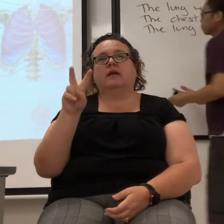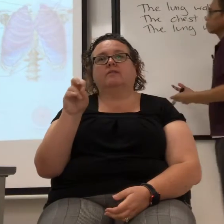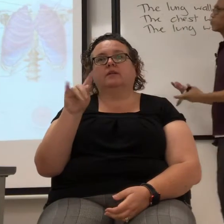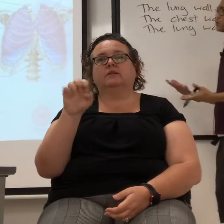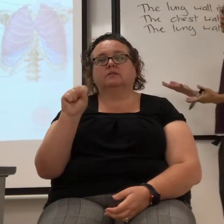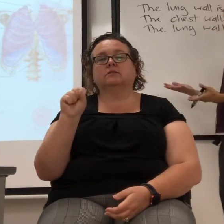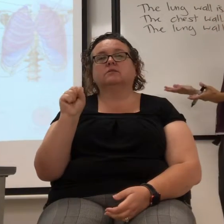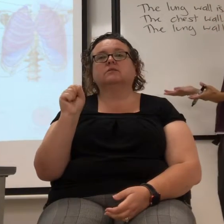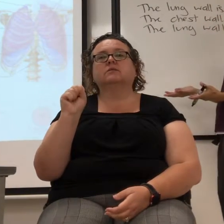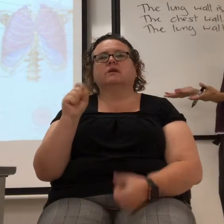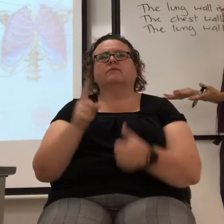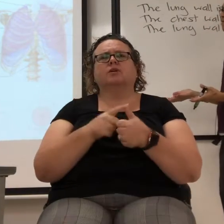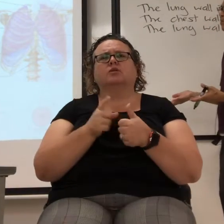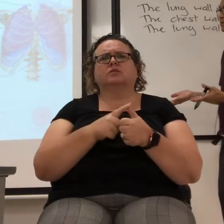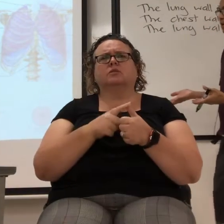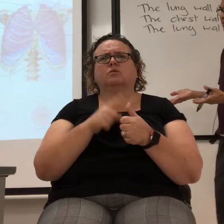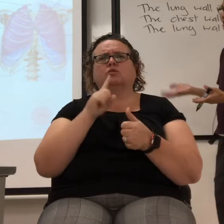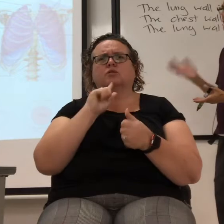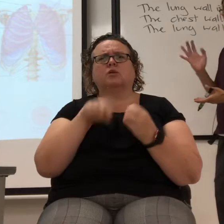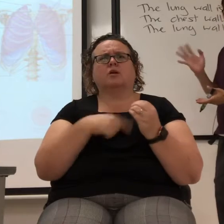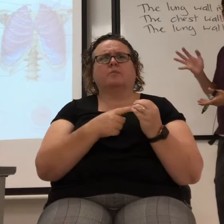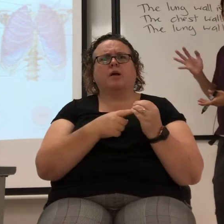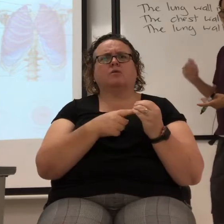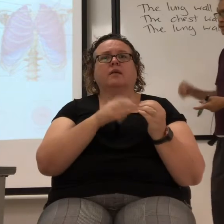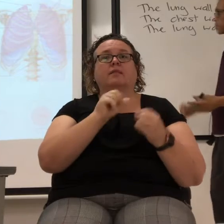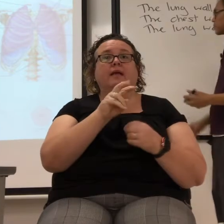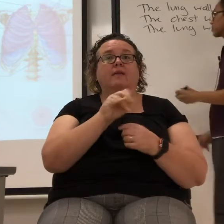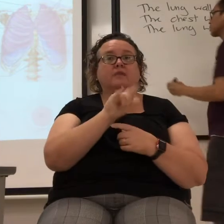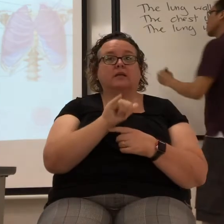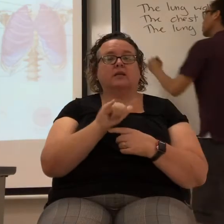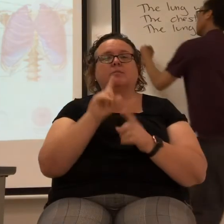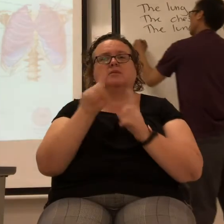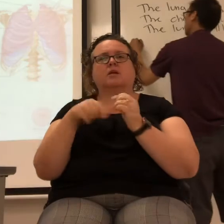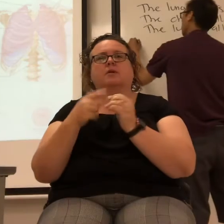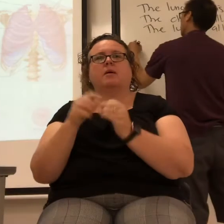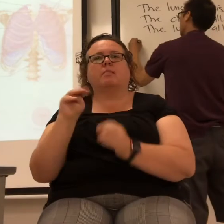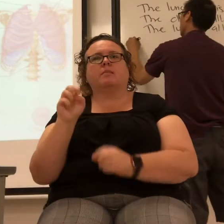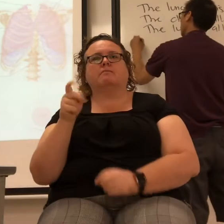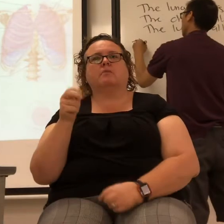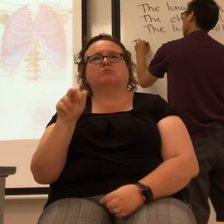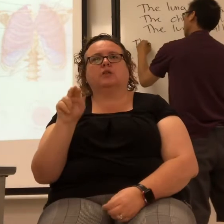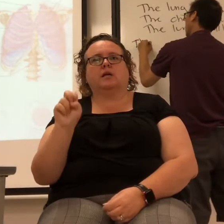Well, we should talk about the pleural cavity by talking about the pleural membranes.